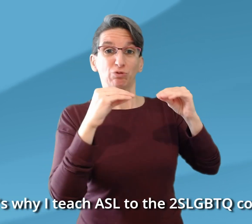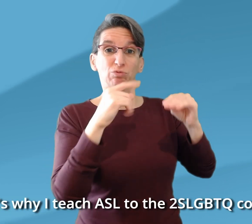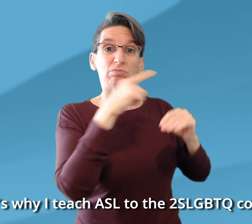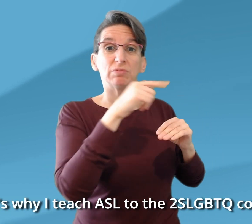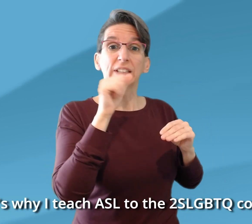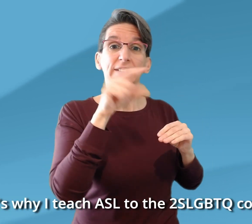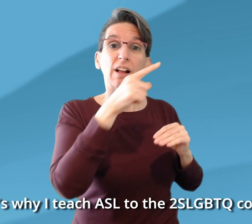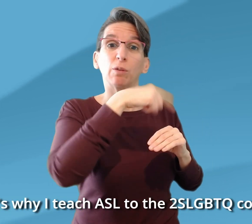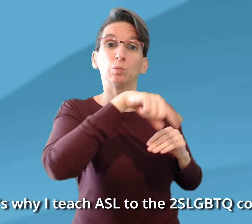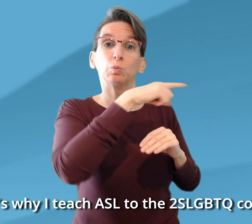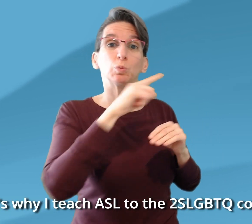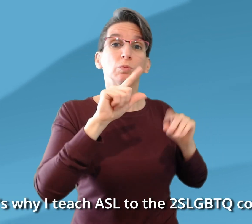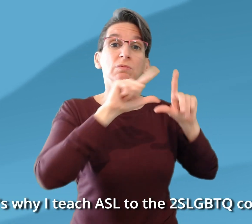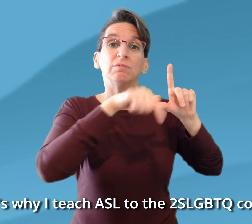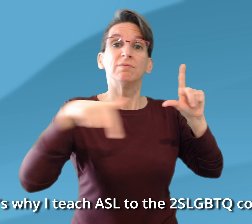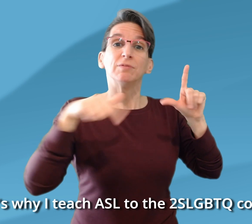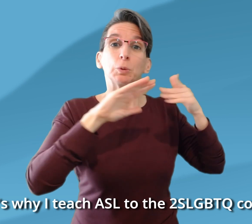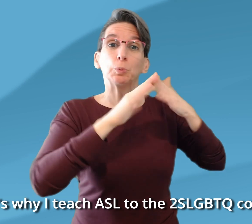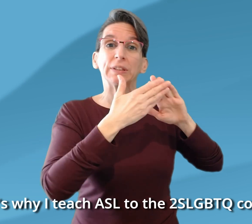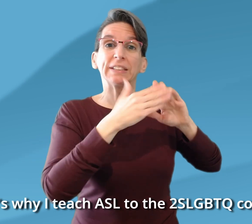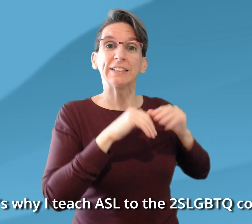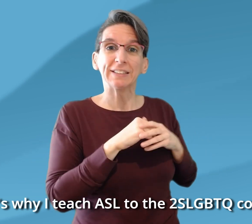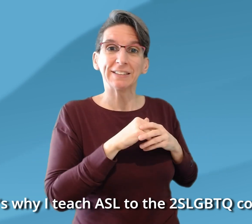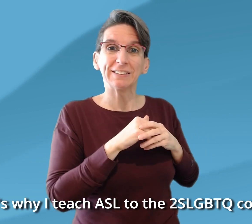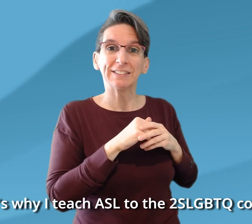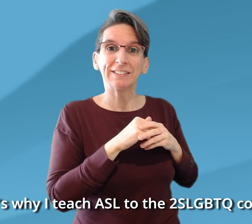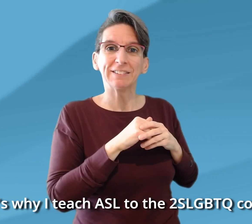That's why I teach ASL to the 2S LGBTQ community.